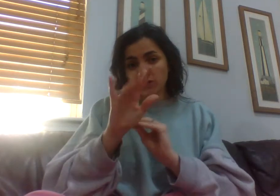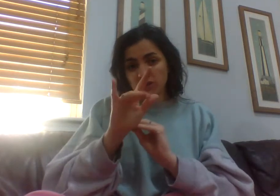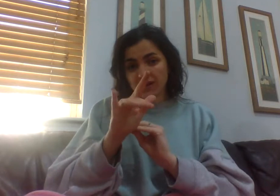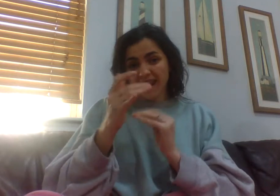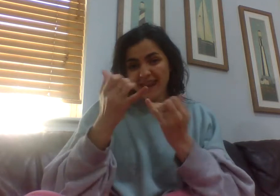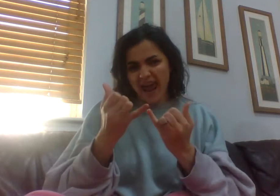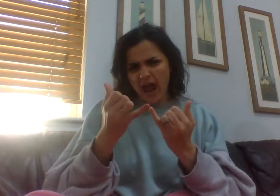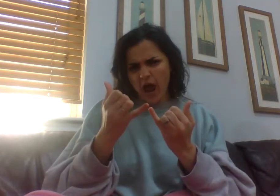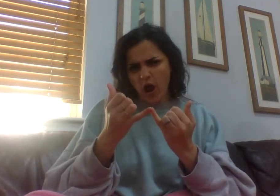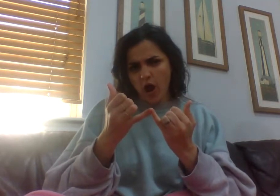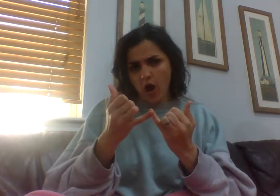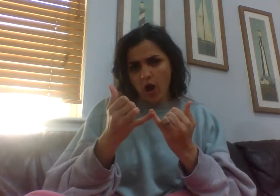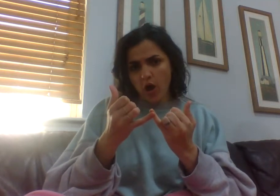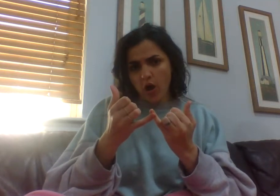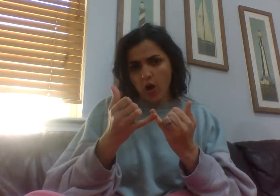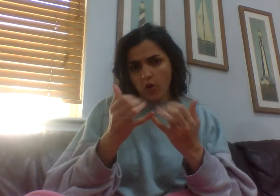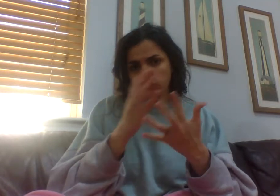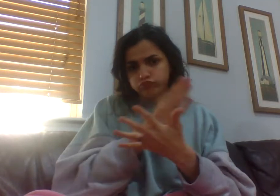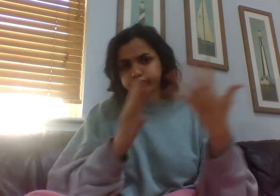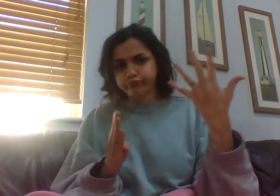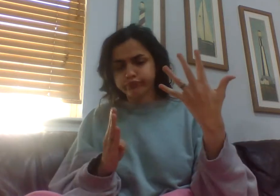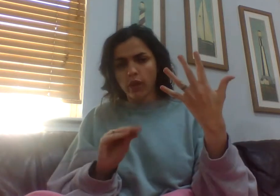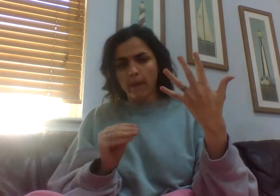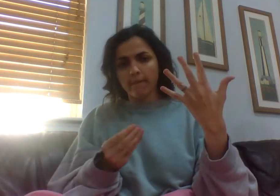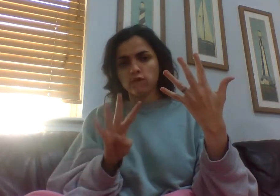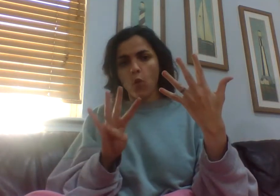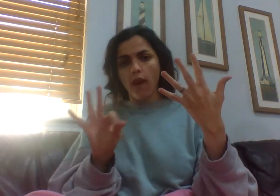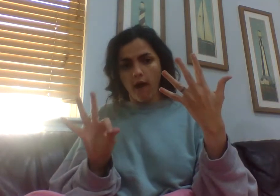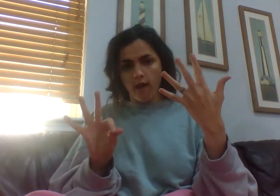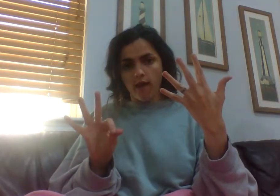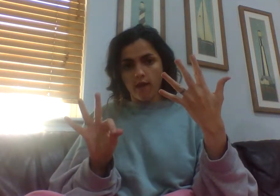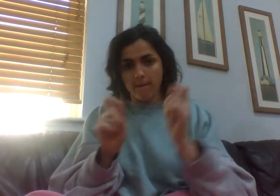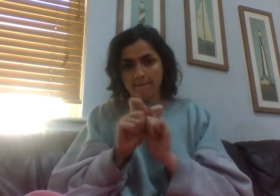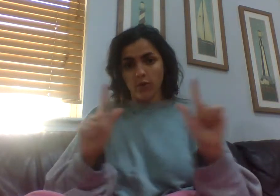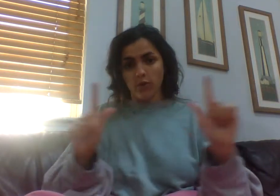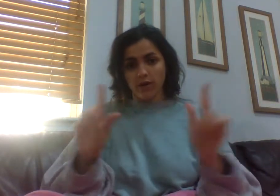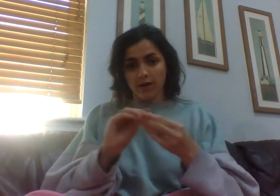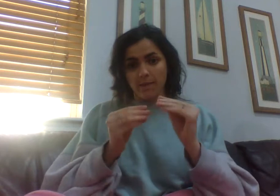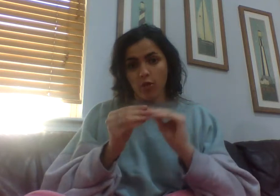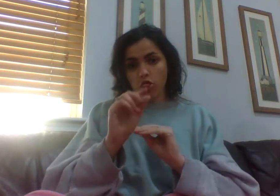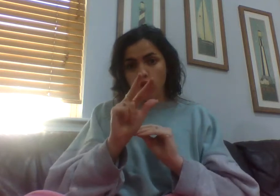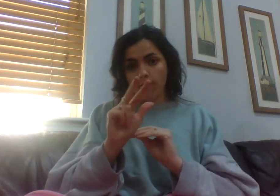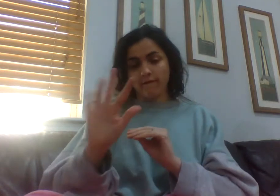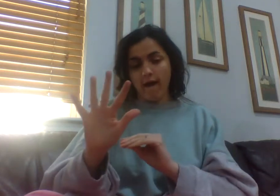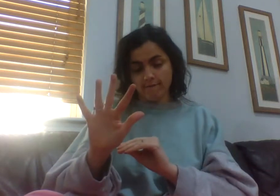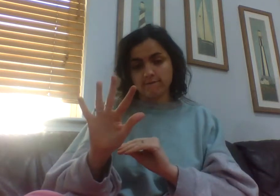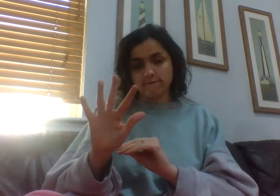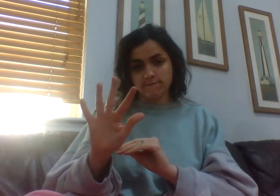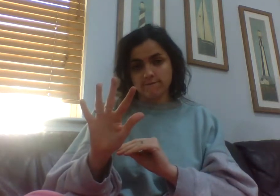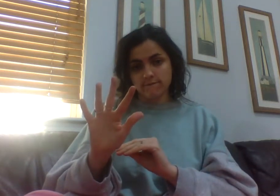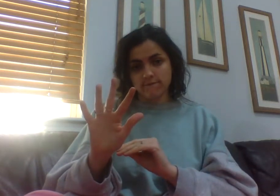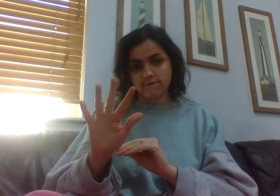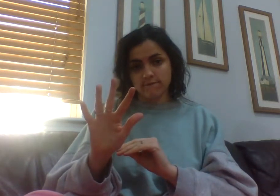number 49, which is in your PowerPoint number 35. So 49, which is where you have